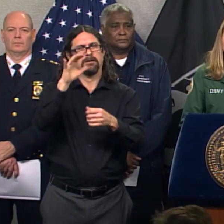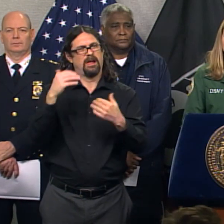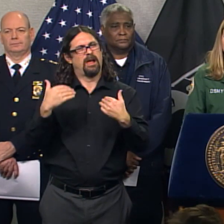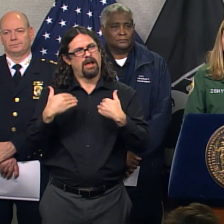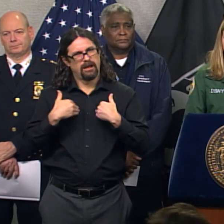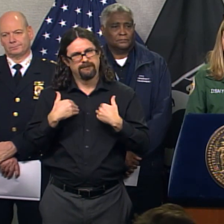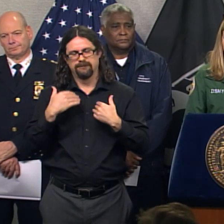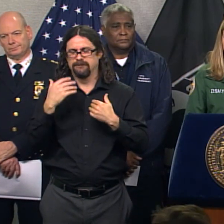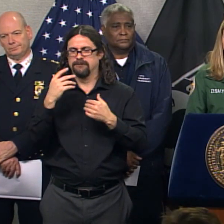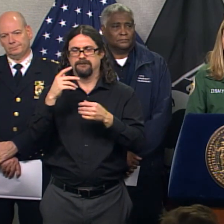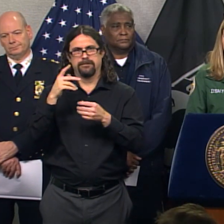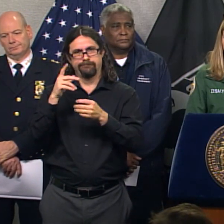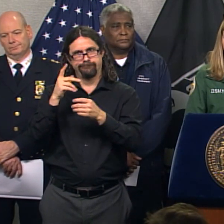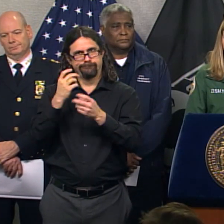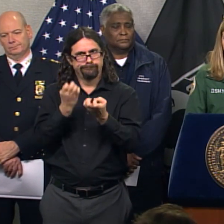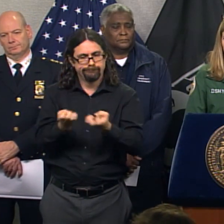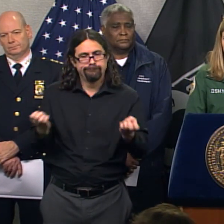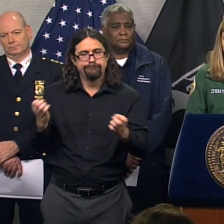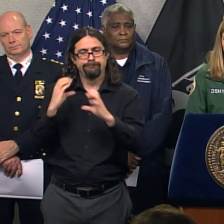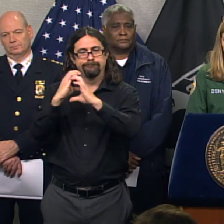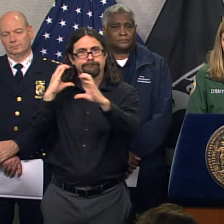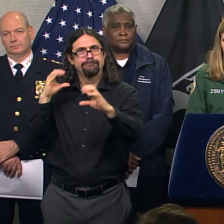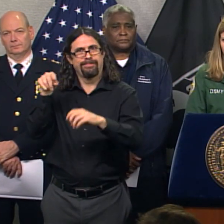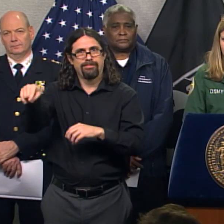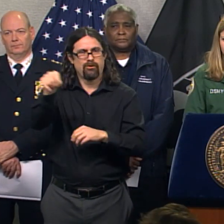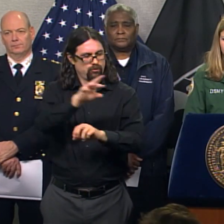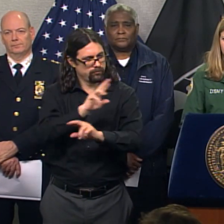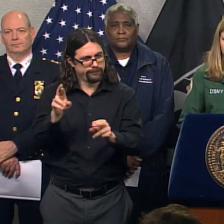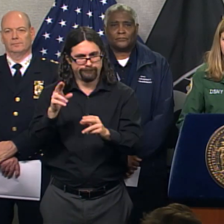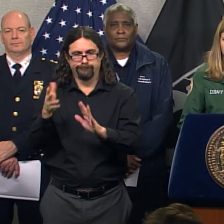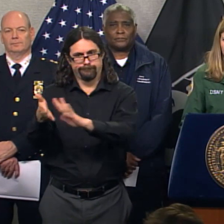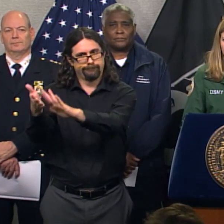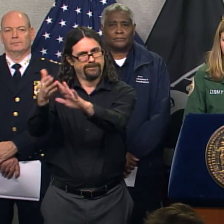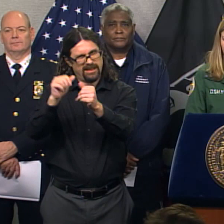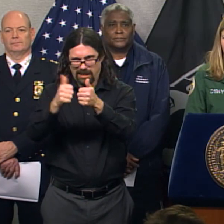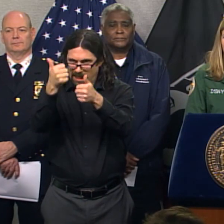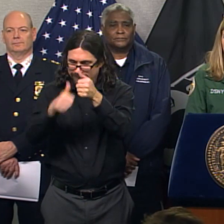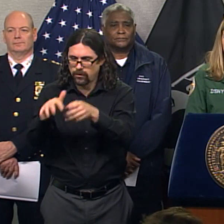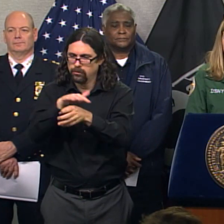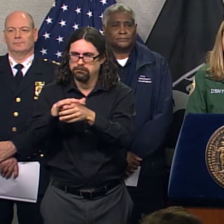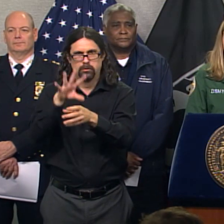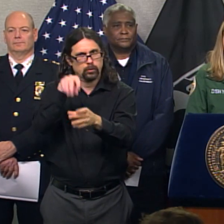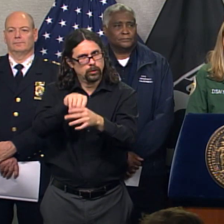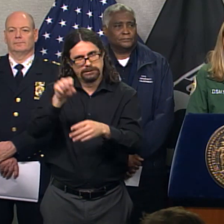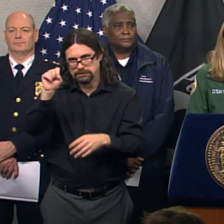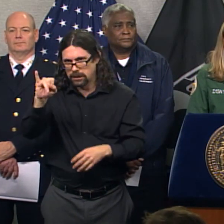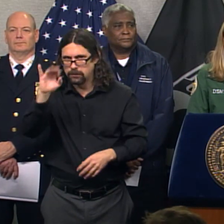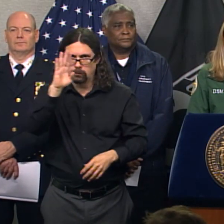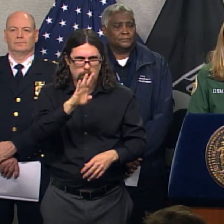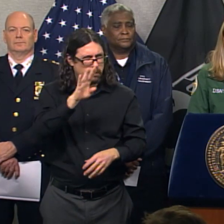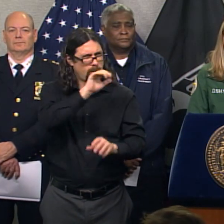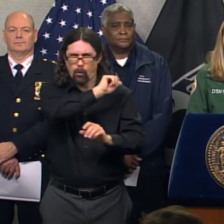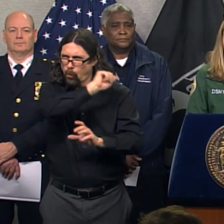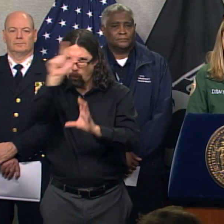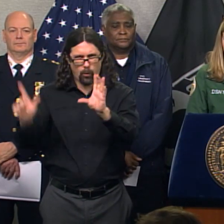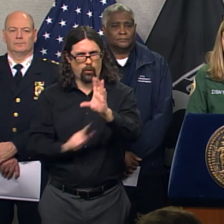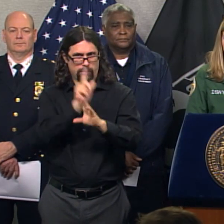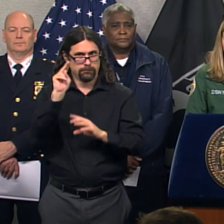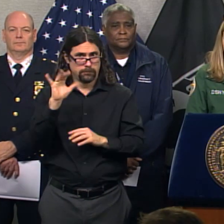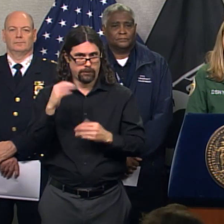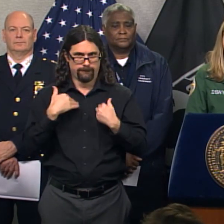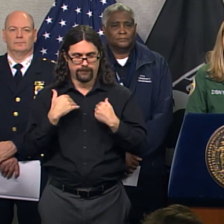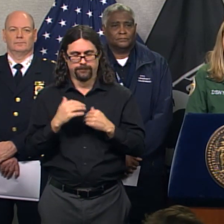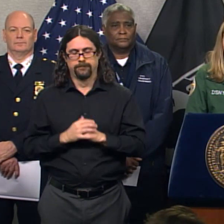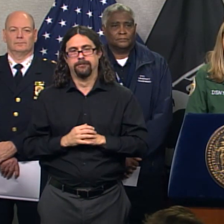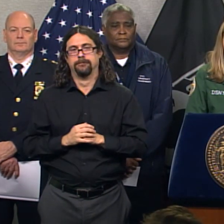So once we are through with all of the snowfall, everything is done. It will take us several more hours to make sure that we have hit